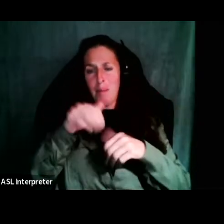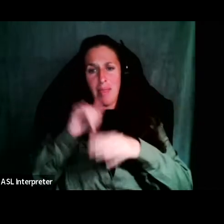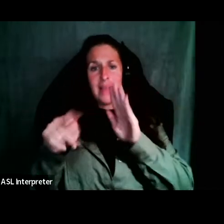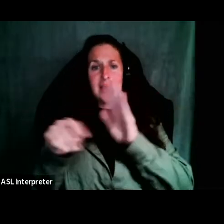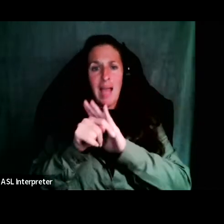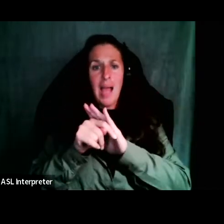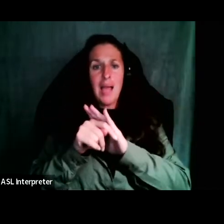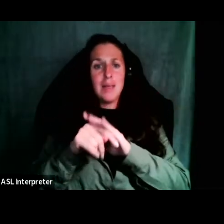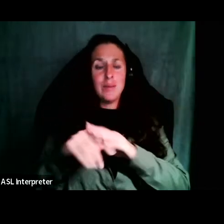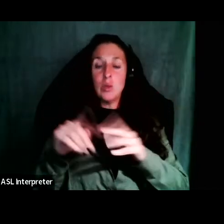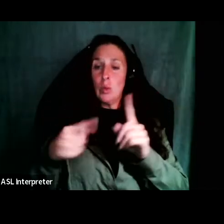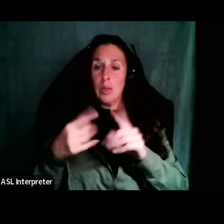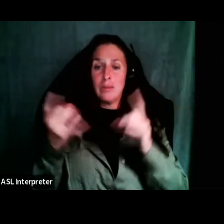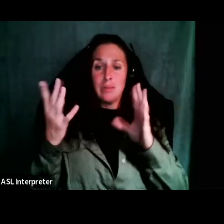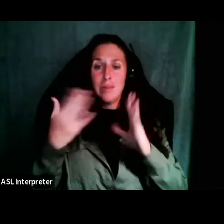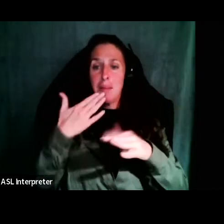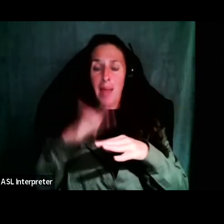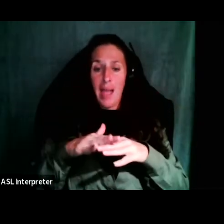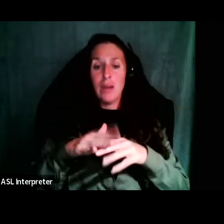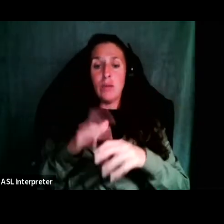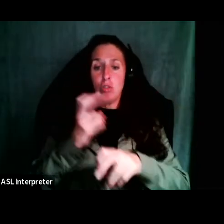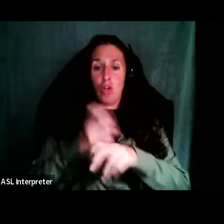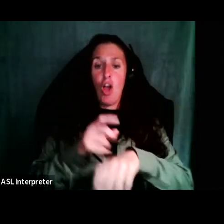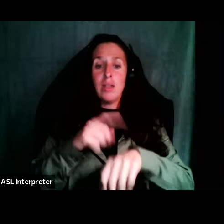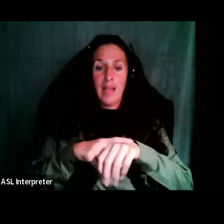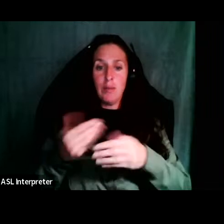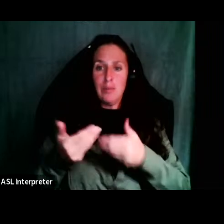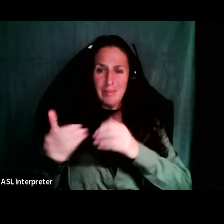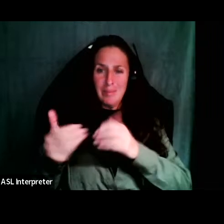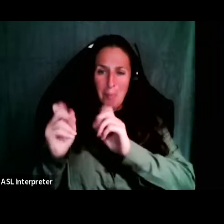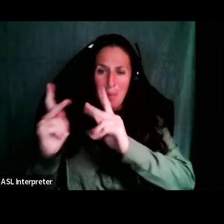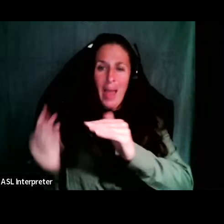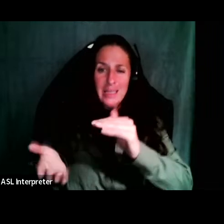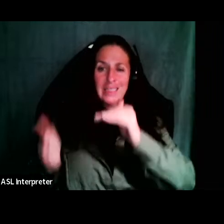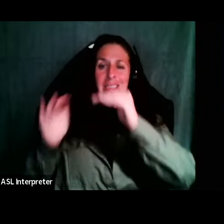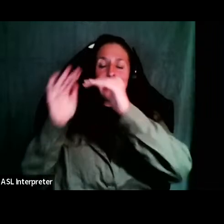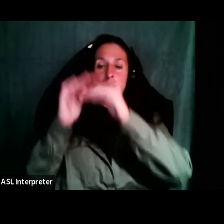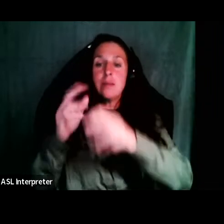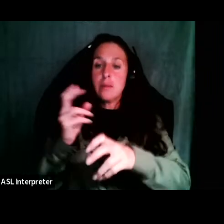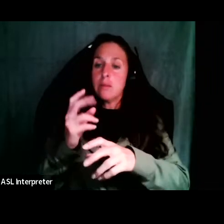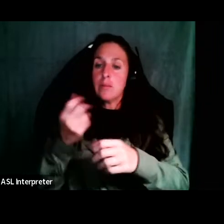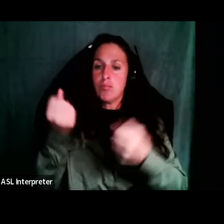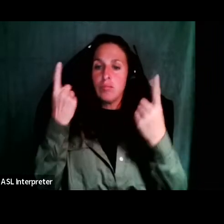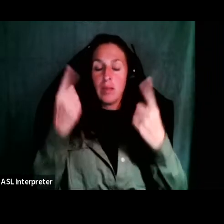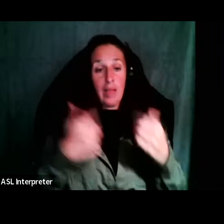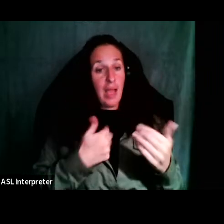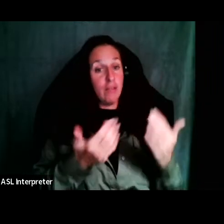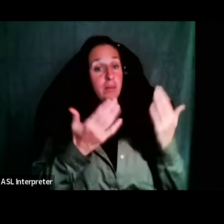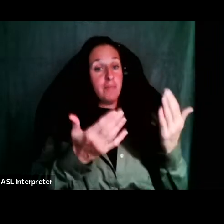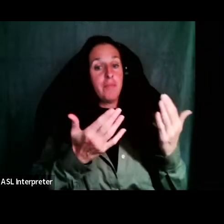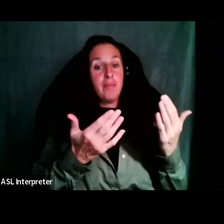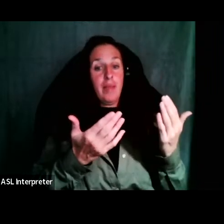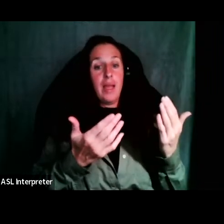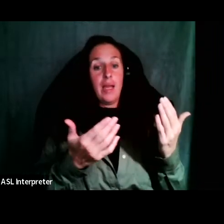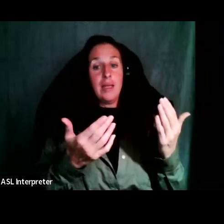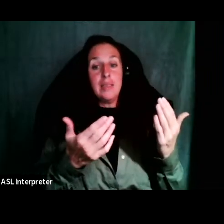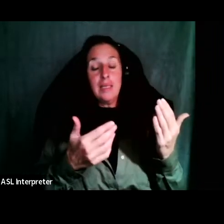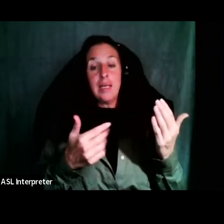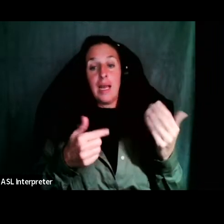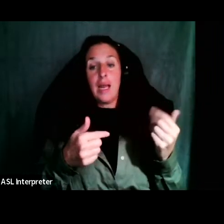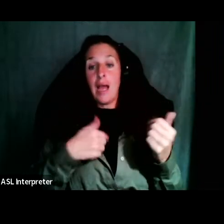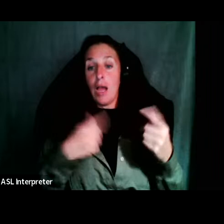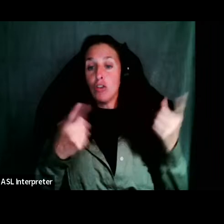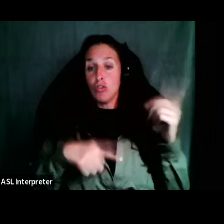to bring it back, and it even took a few years. So we get that. I would recommend that, and I agree that it is a